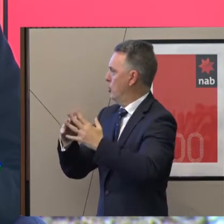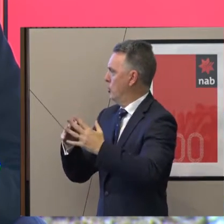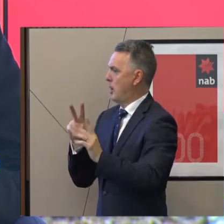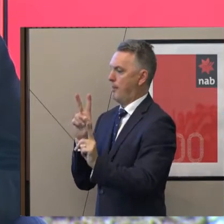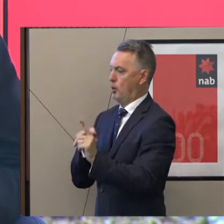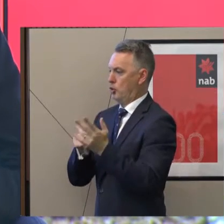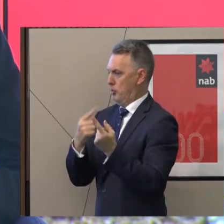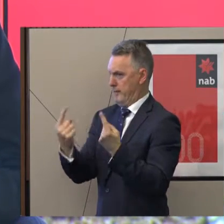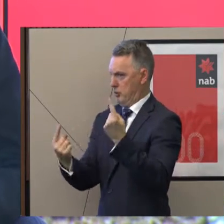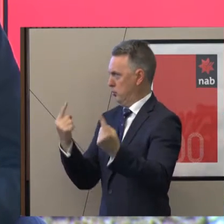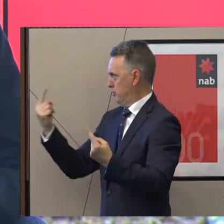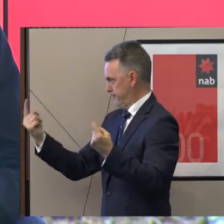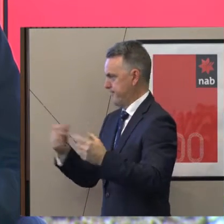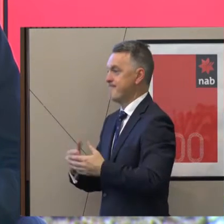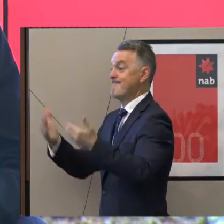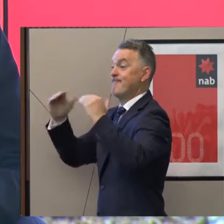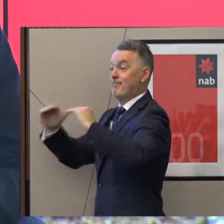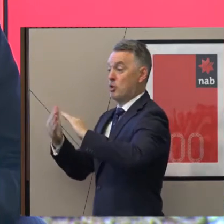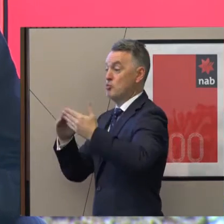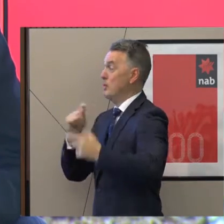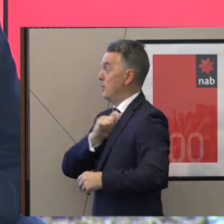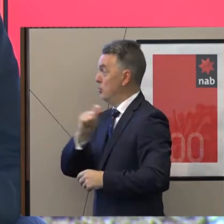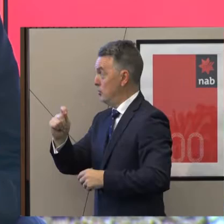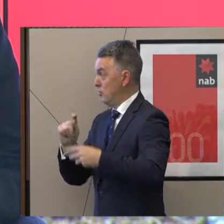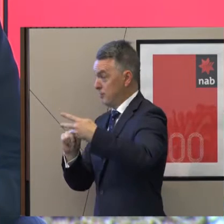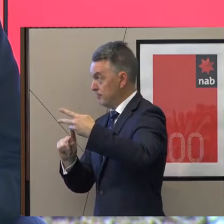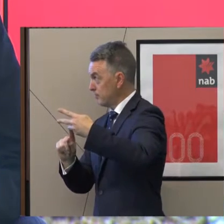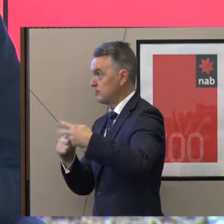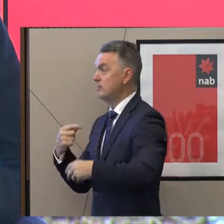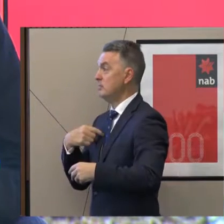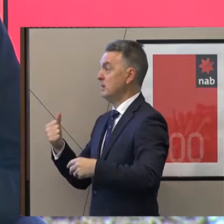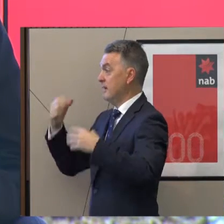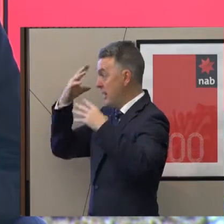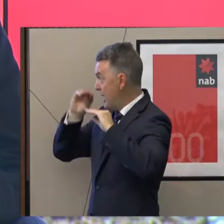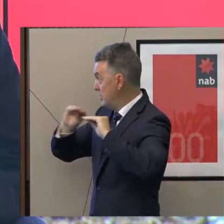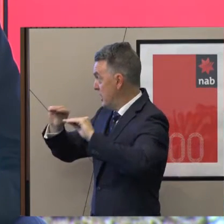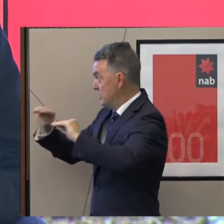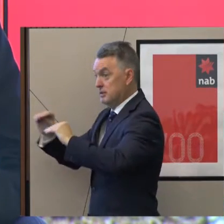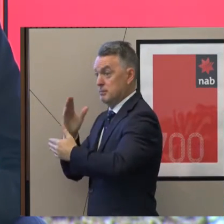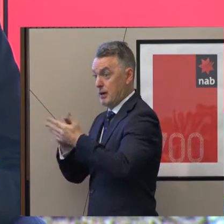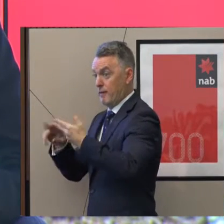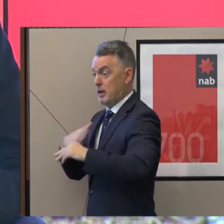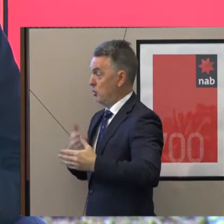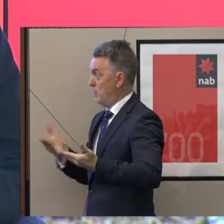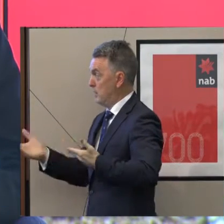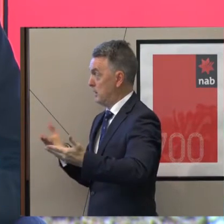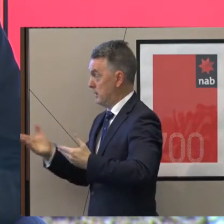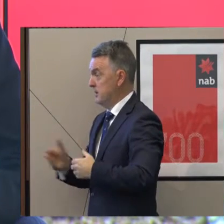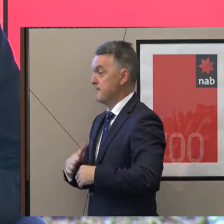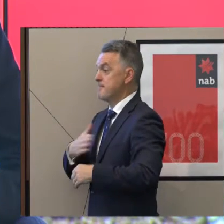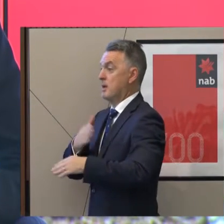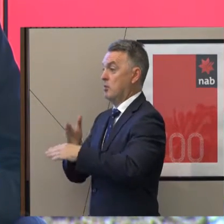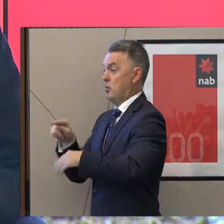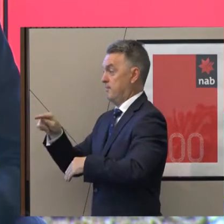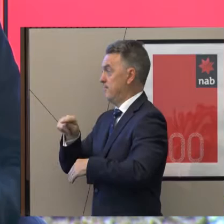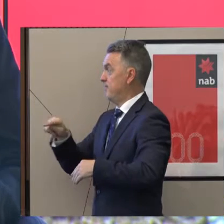itself. In terms of community attitudes, we've got also education functions, and our work in that area is